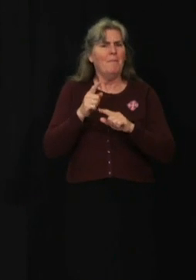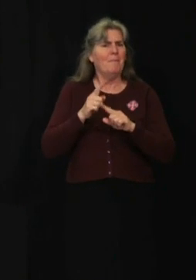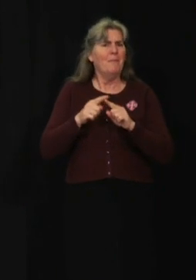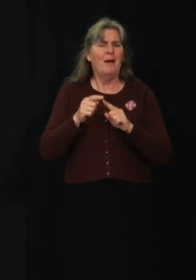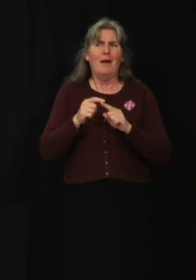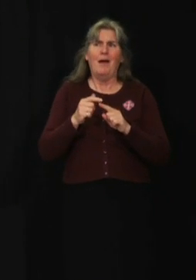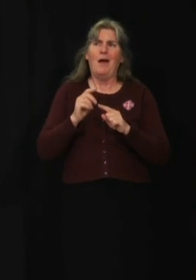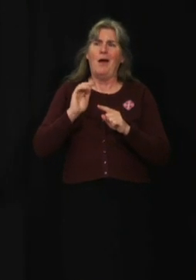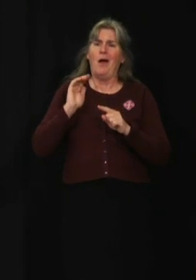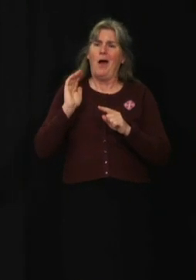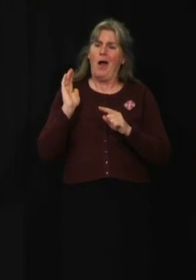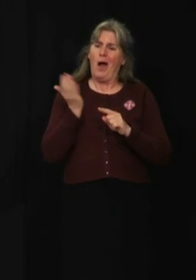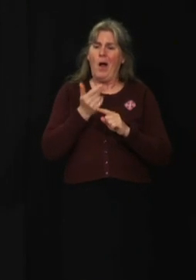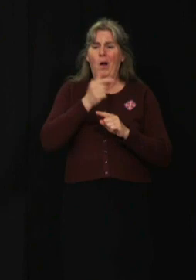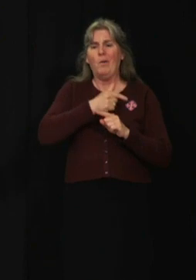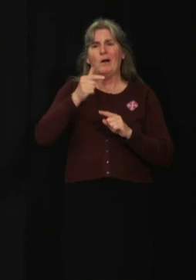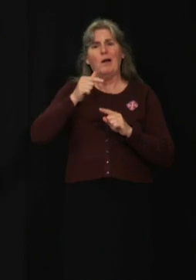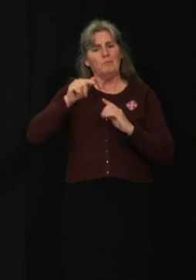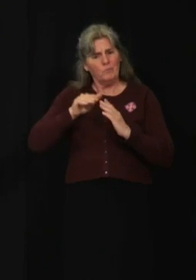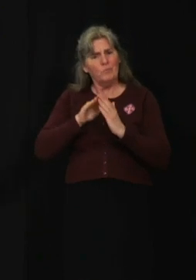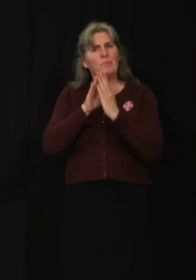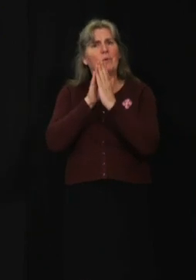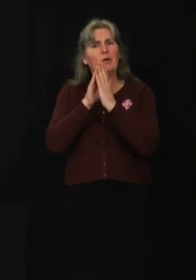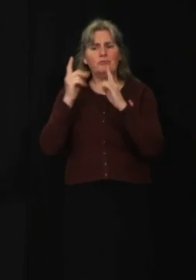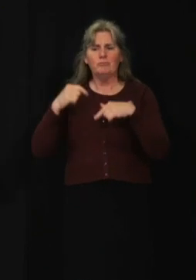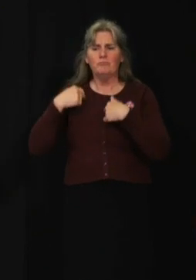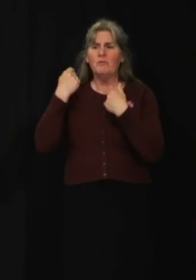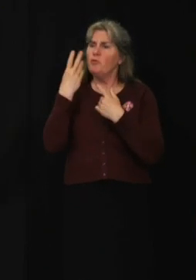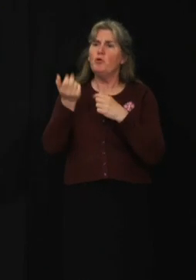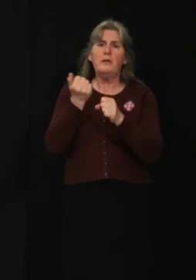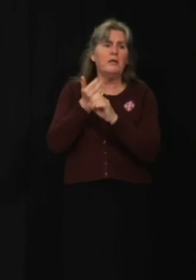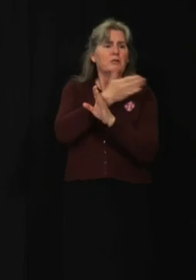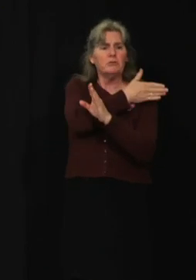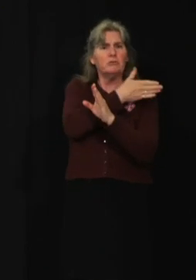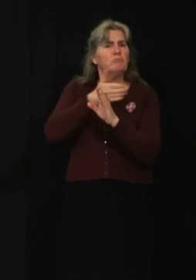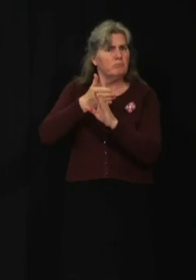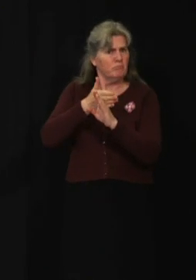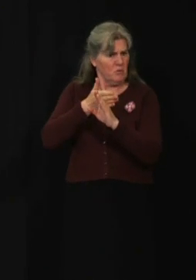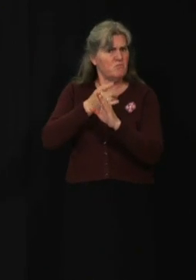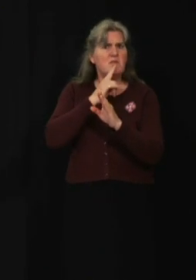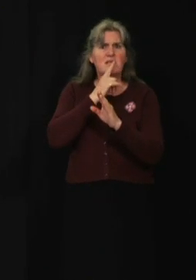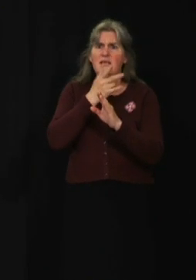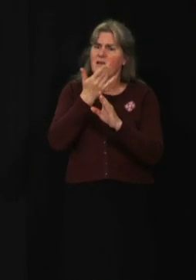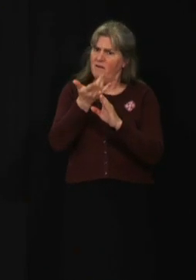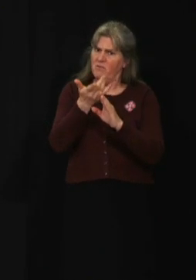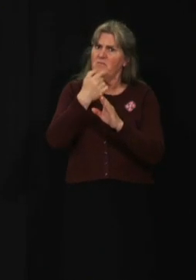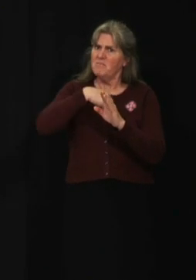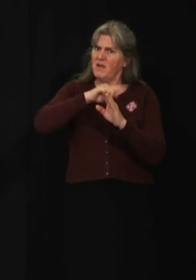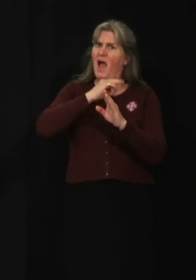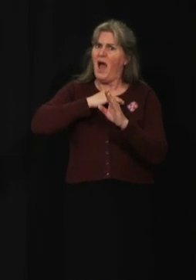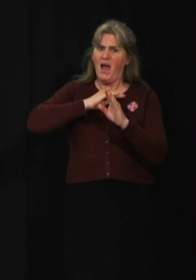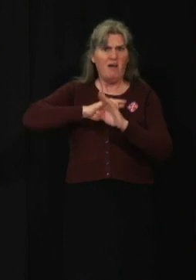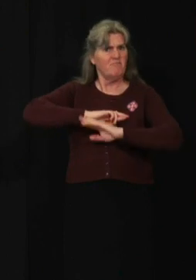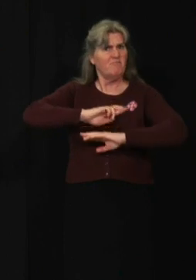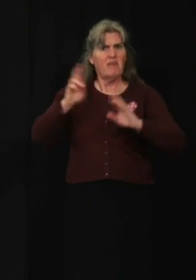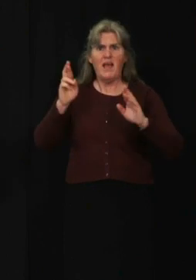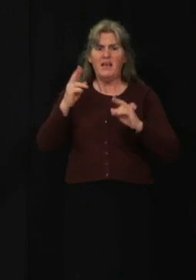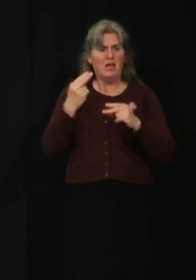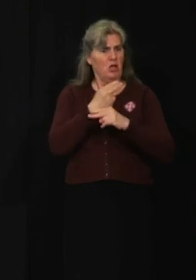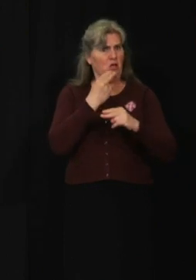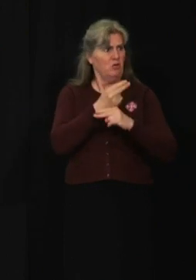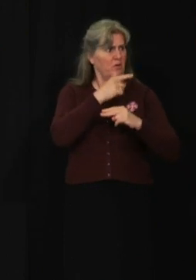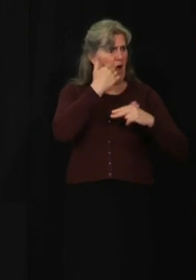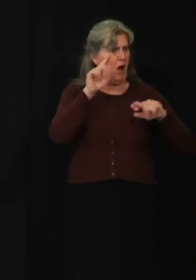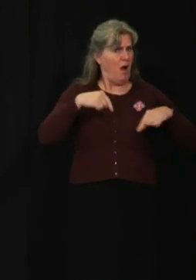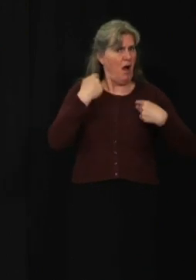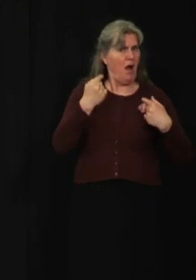government approach that we've been developing over the last few years is so instrumental into our ability to use that